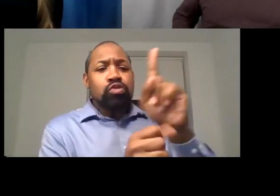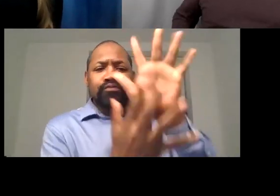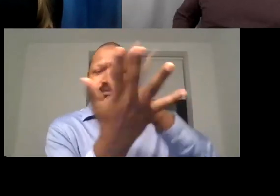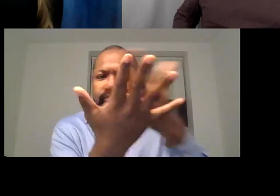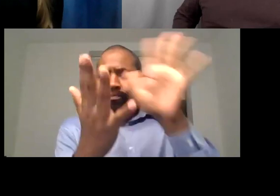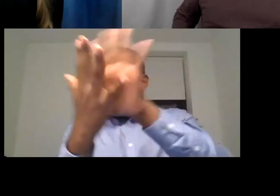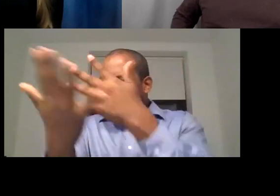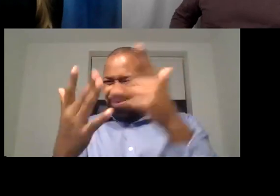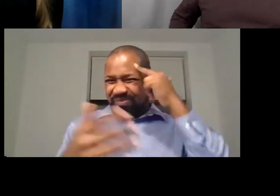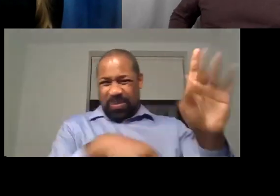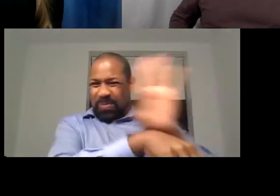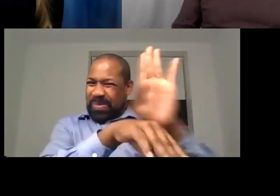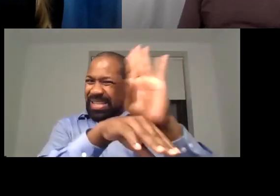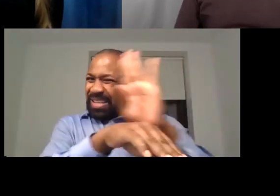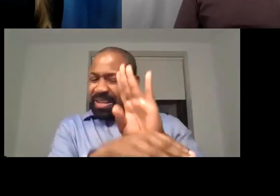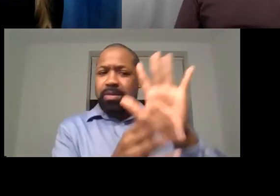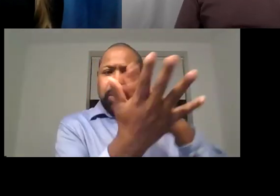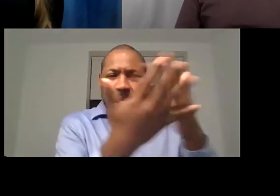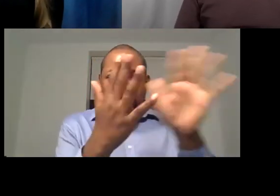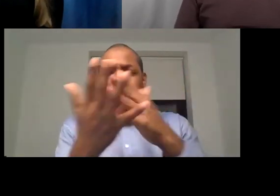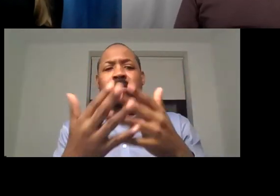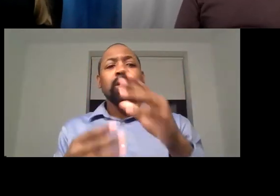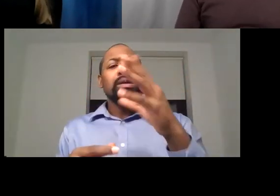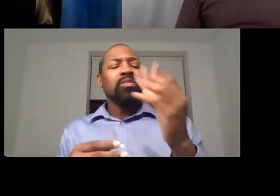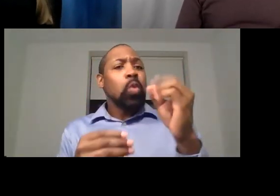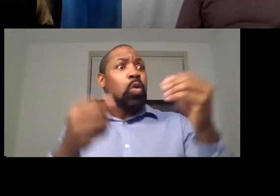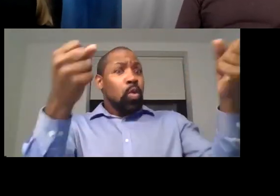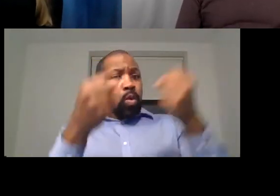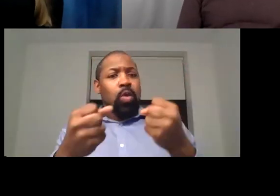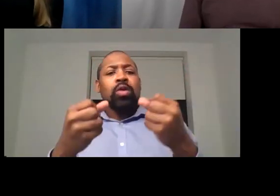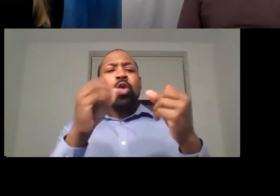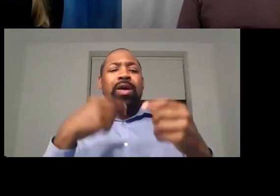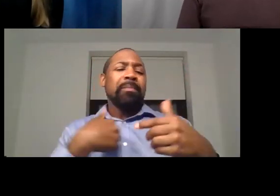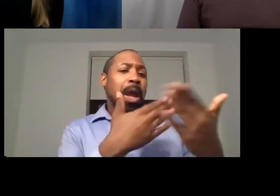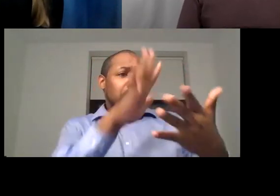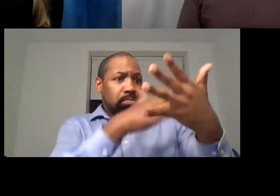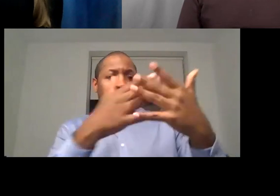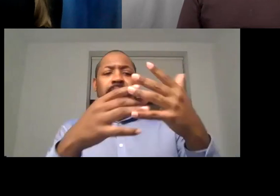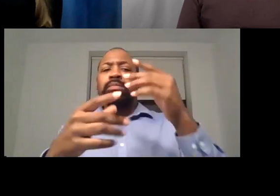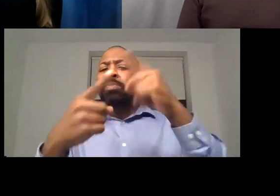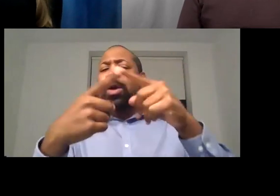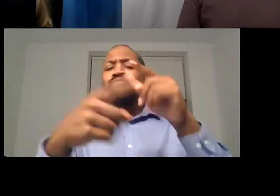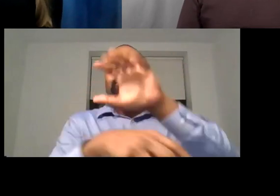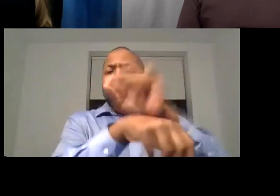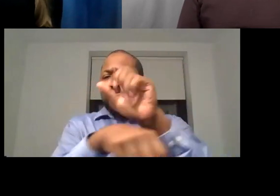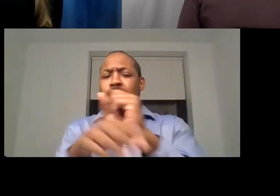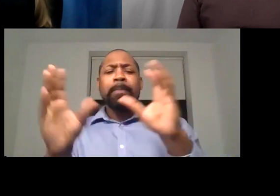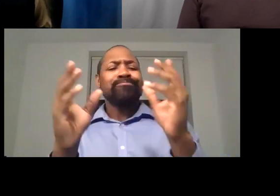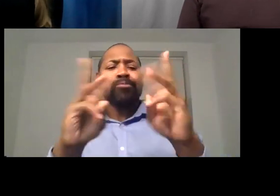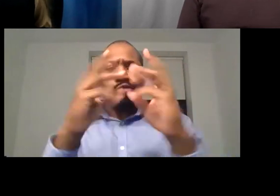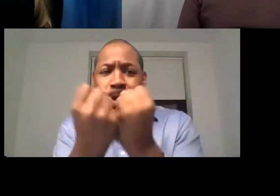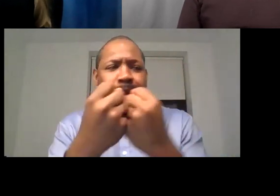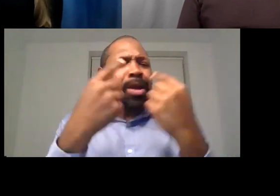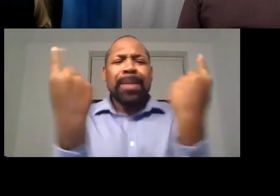and the Senate, and look at some schedules. I know they're very busy, so it'll be a task, but we want to pull some